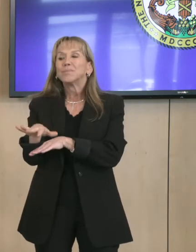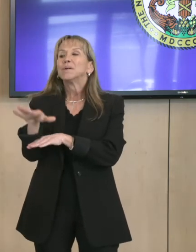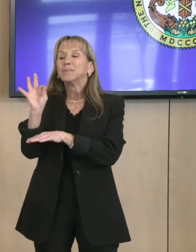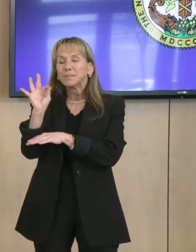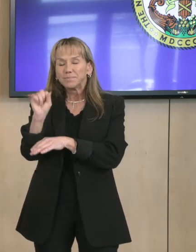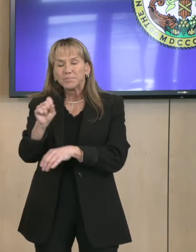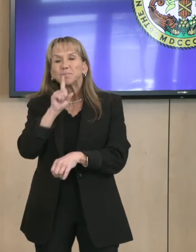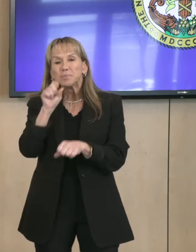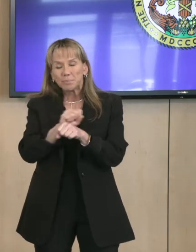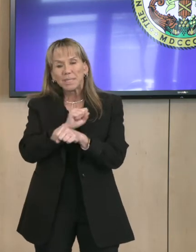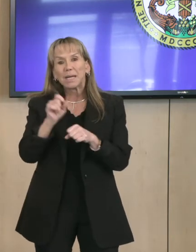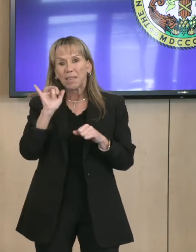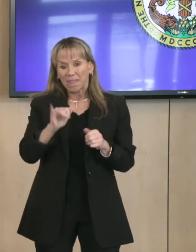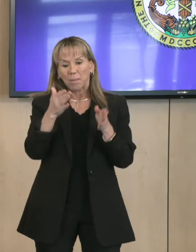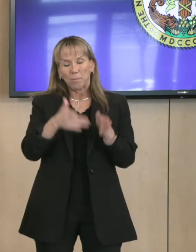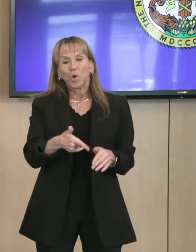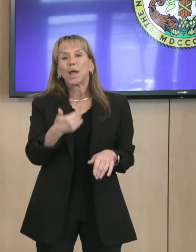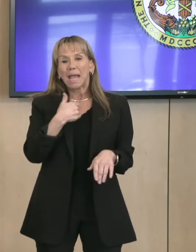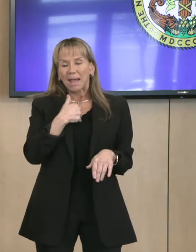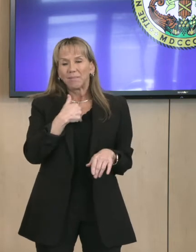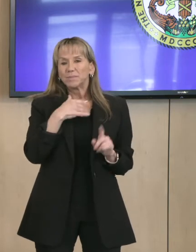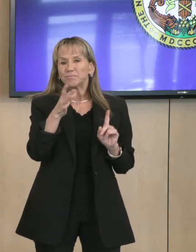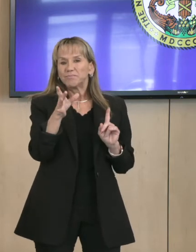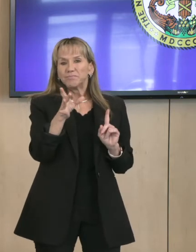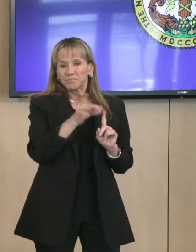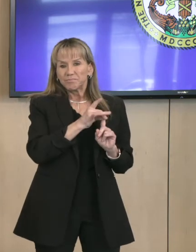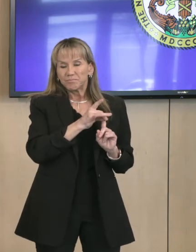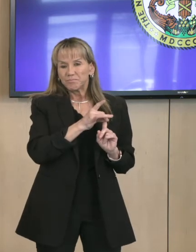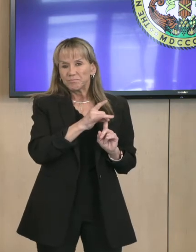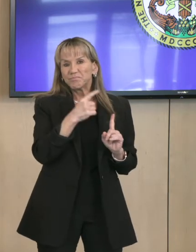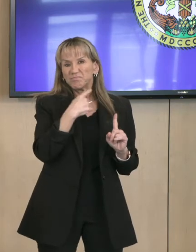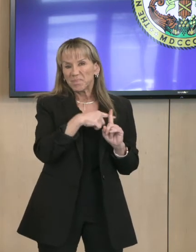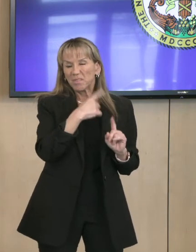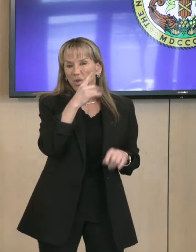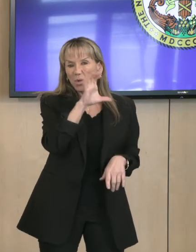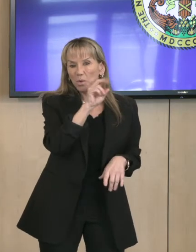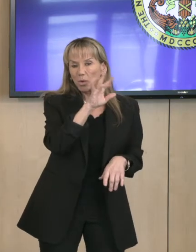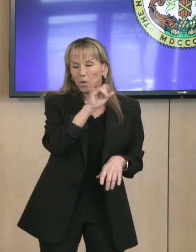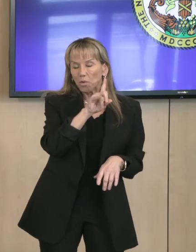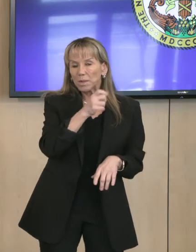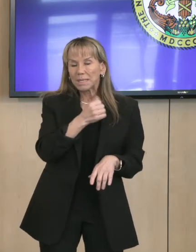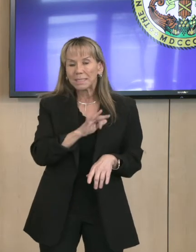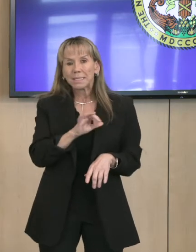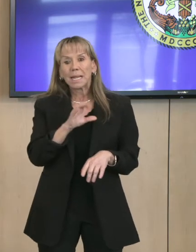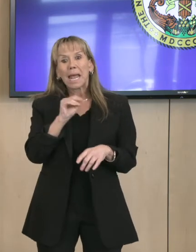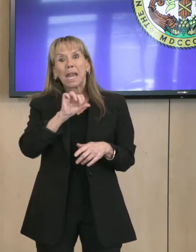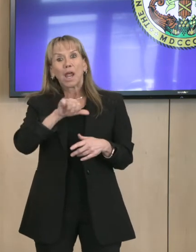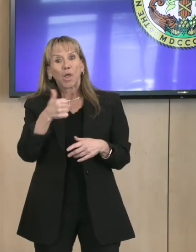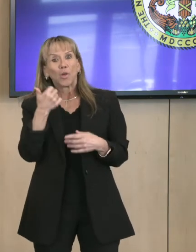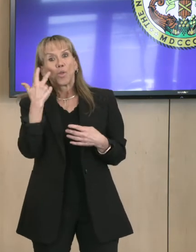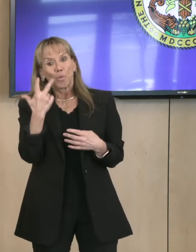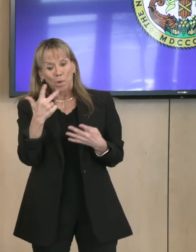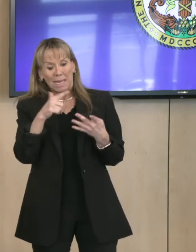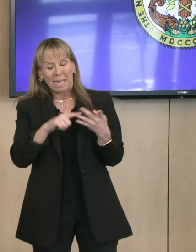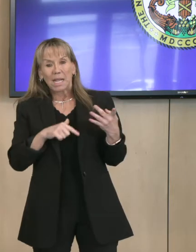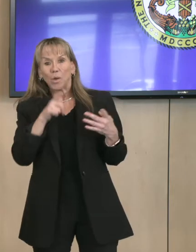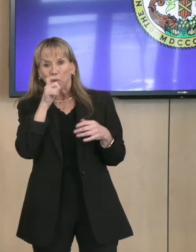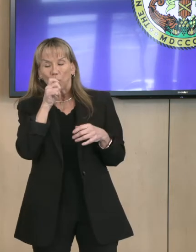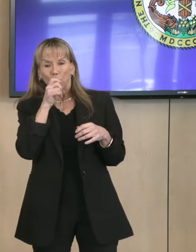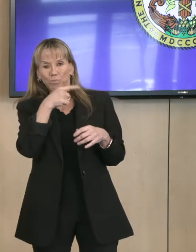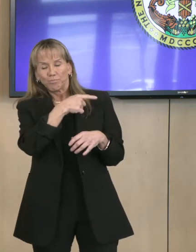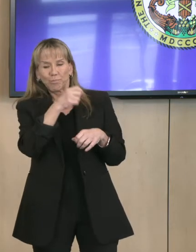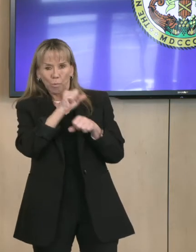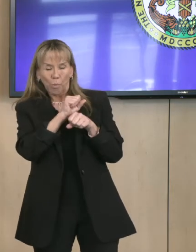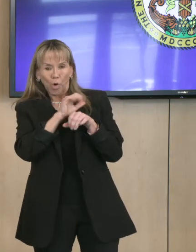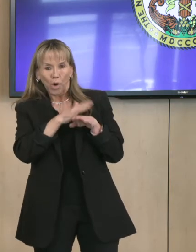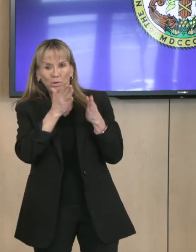This specific case and the 3 crew members that were identified in my statement